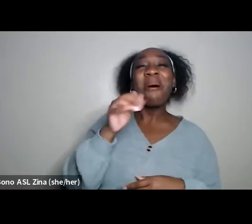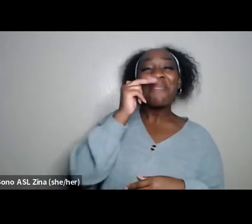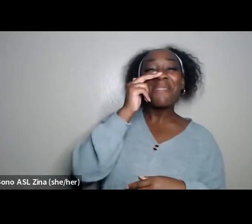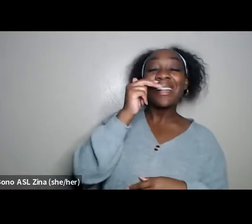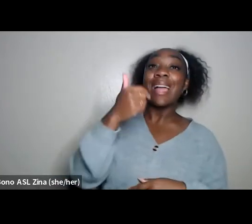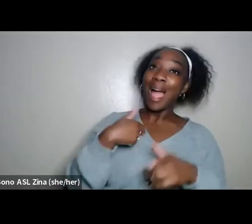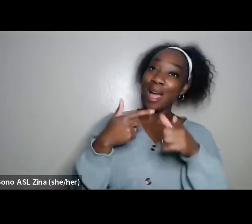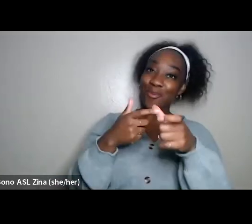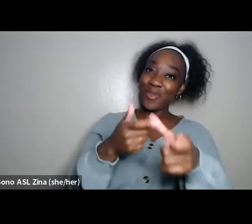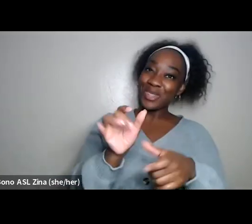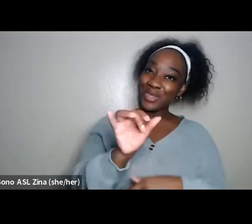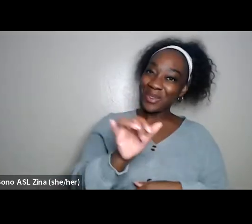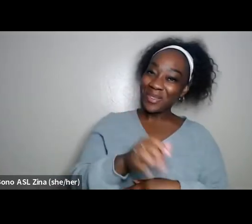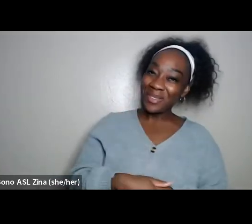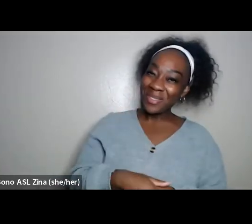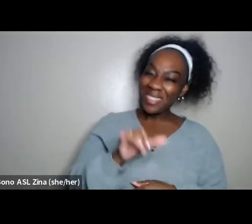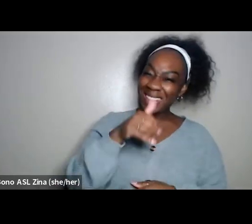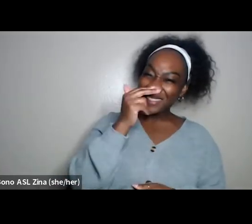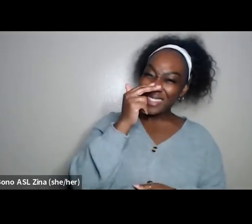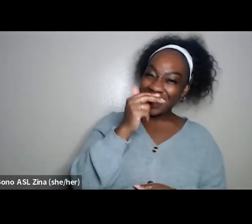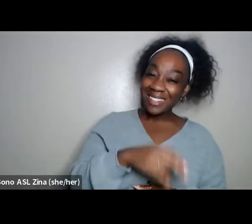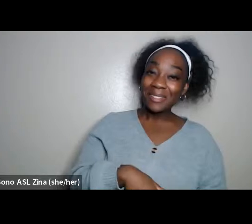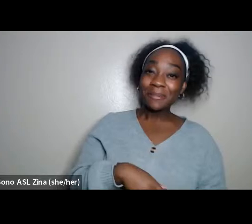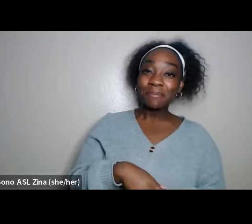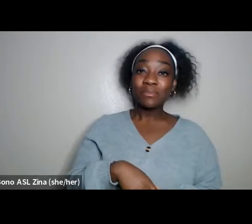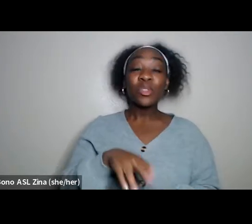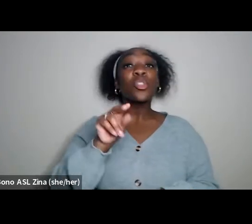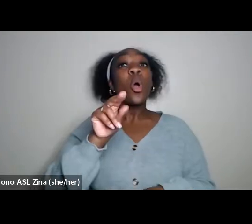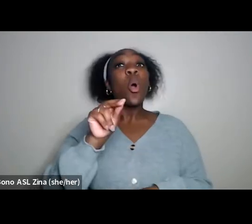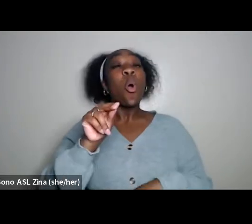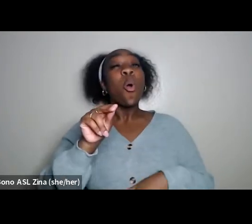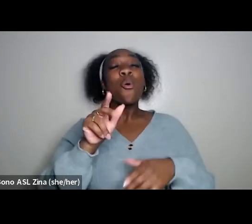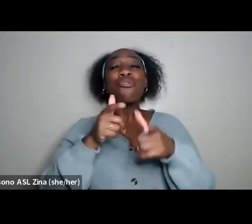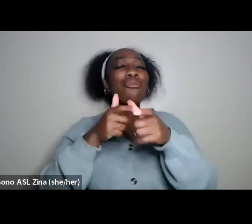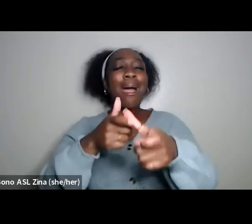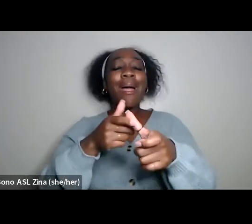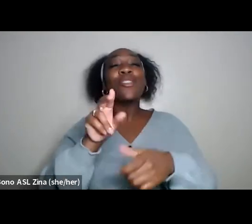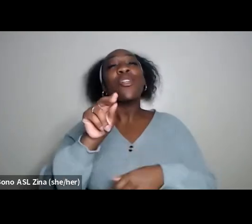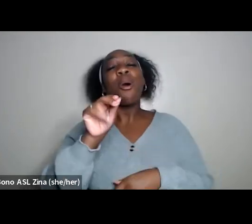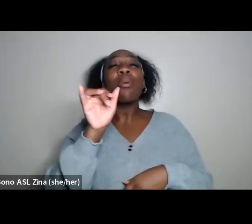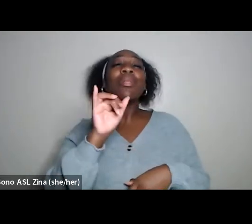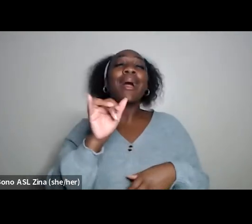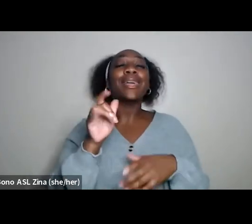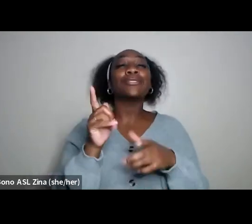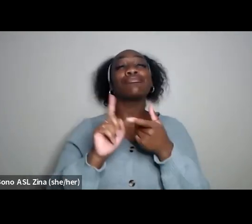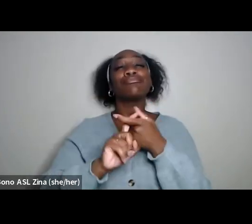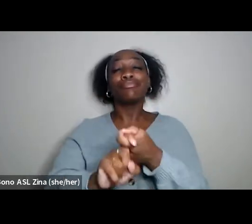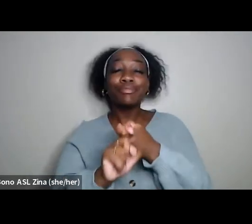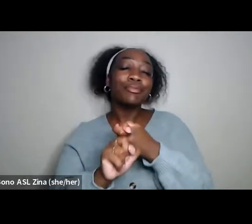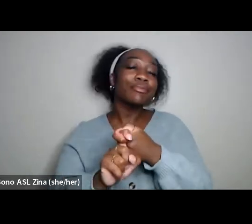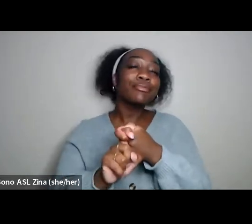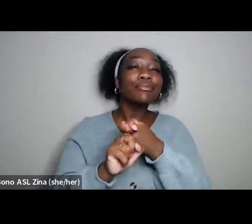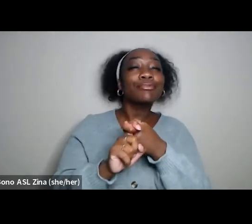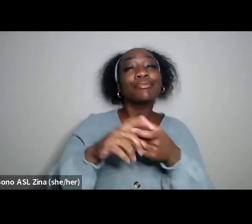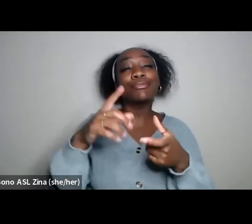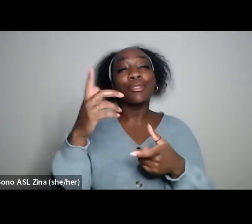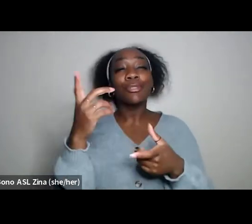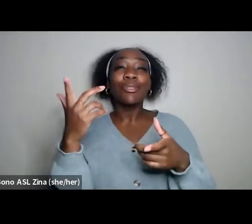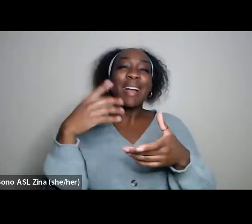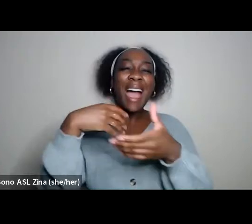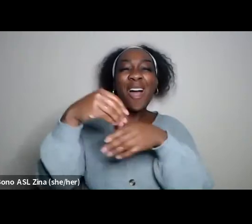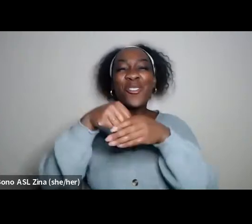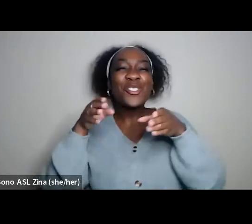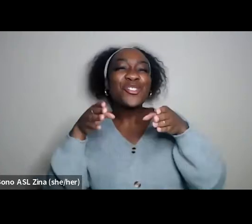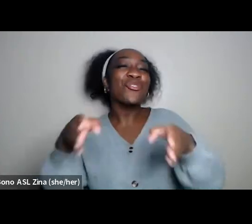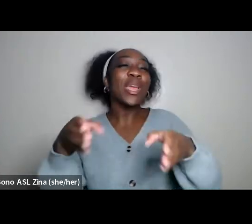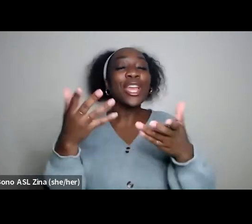also run. So no, I mean running buddy, like run the streets with buddy. oh Not my